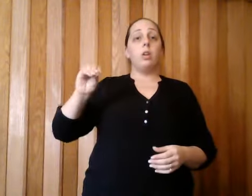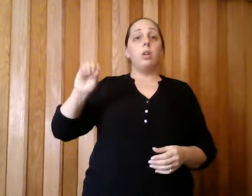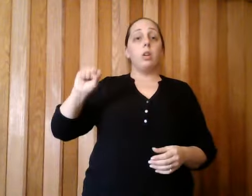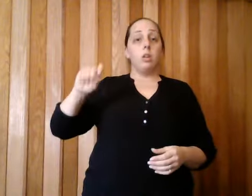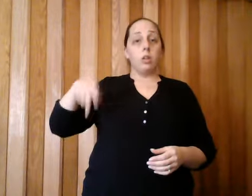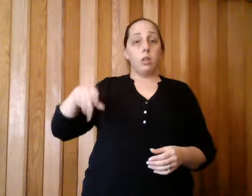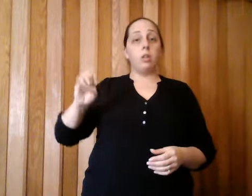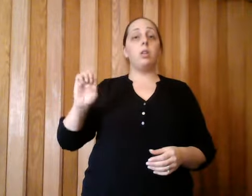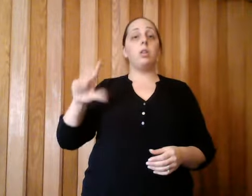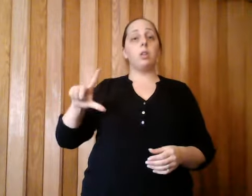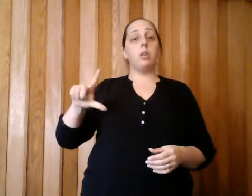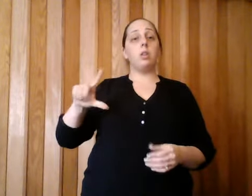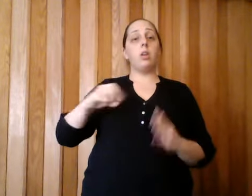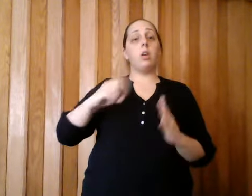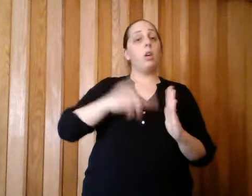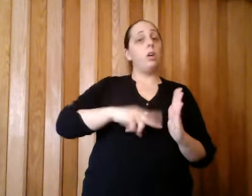essentially he was the foundation for the church.